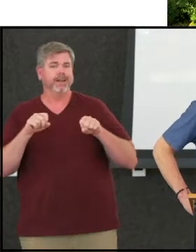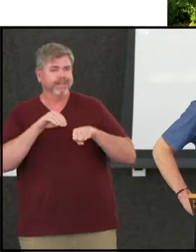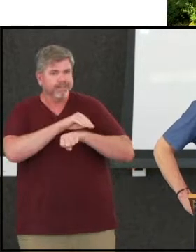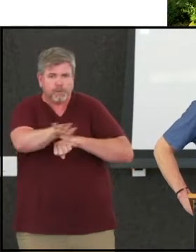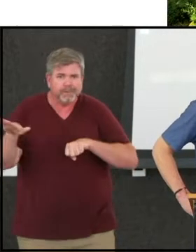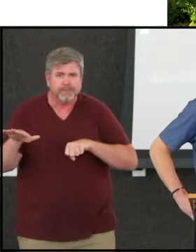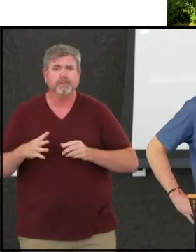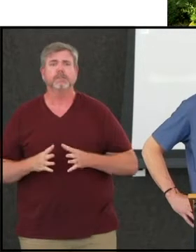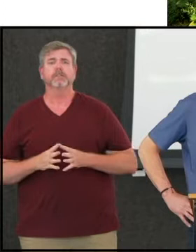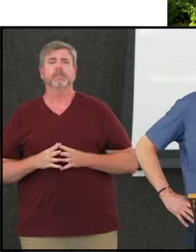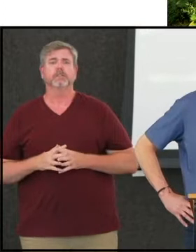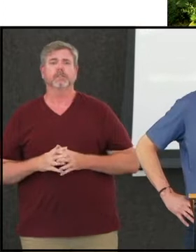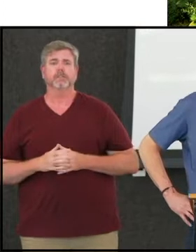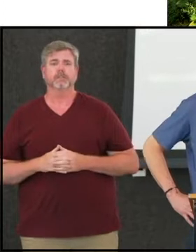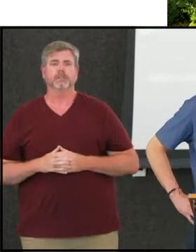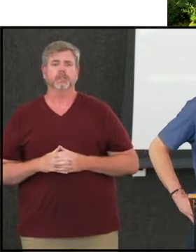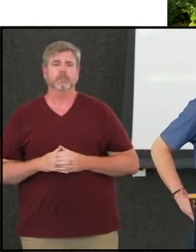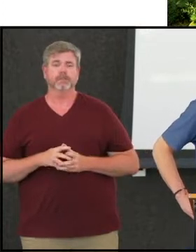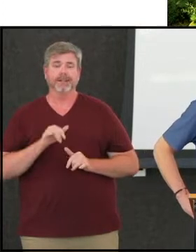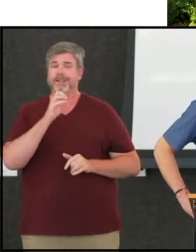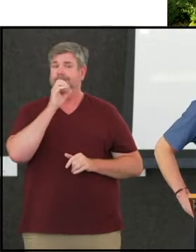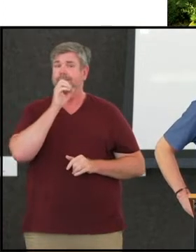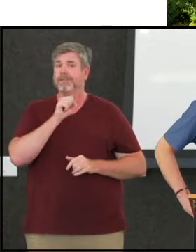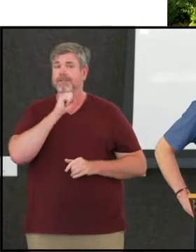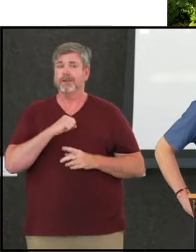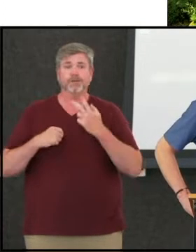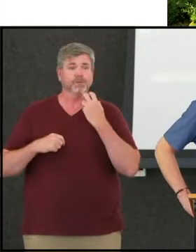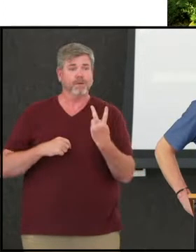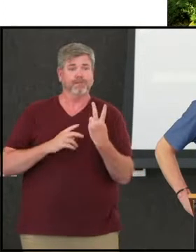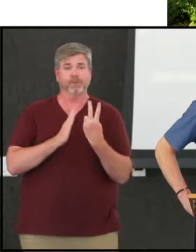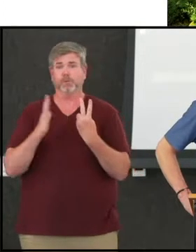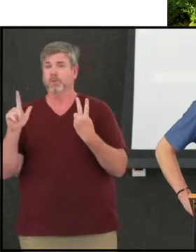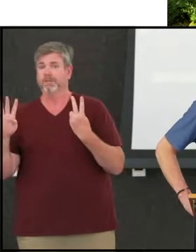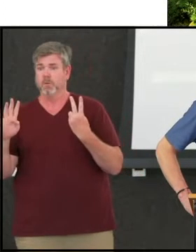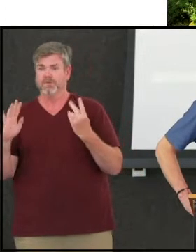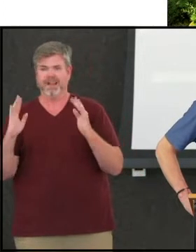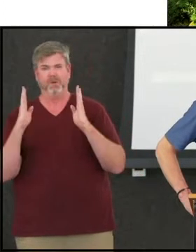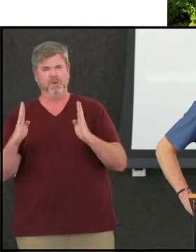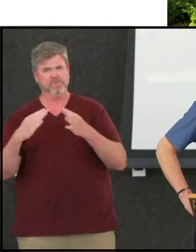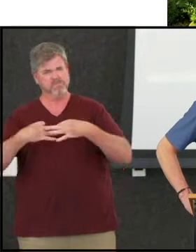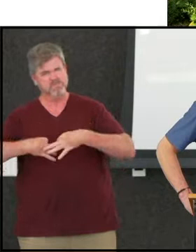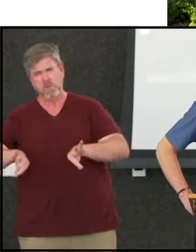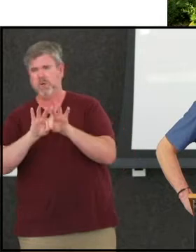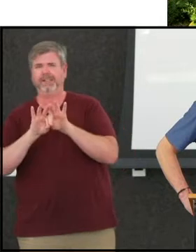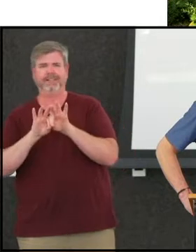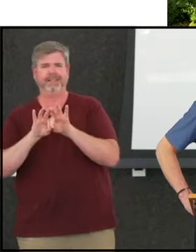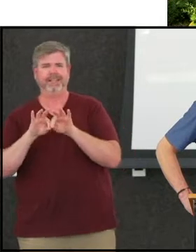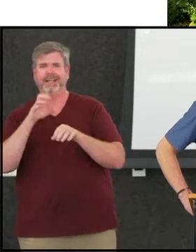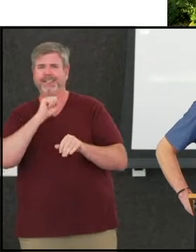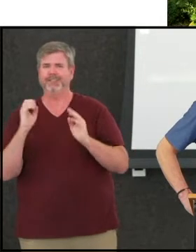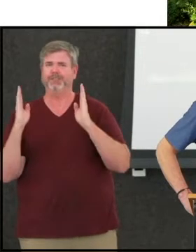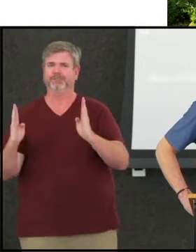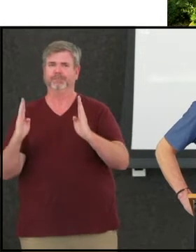18 or even 12 to 24 critical demographic, and we've done so through various coalitions of the